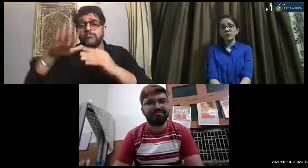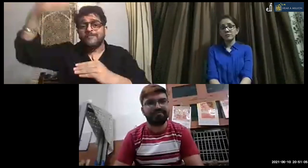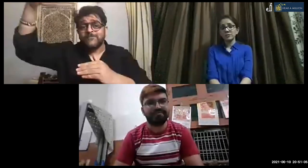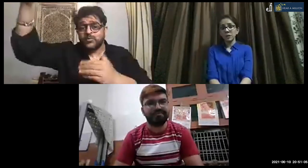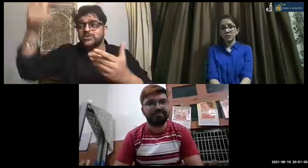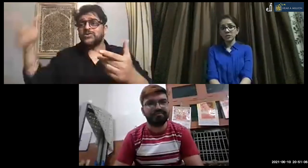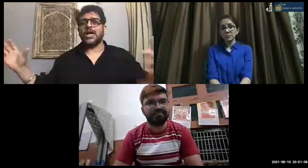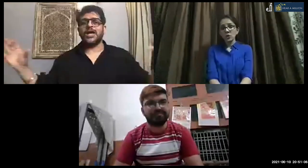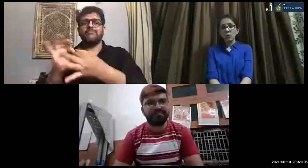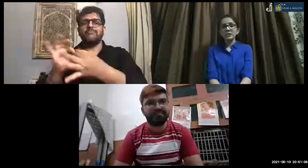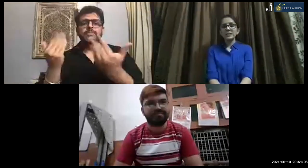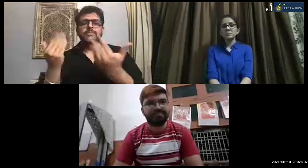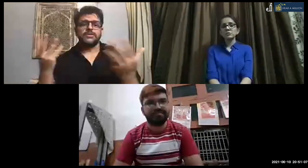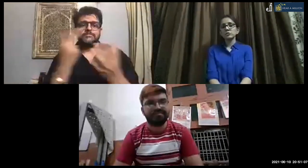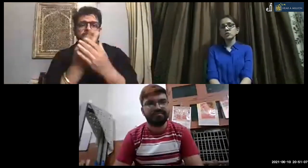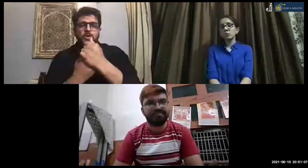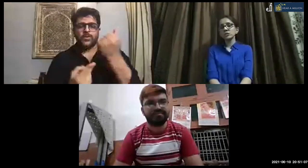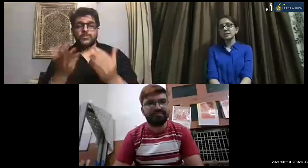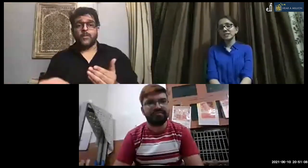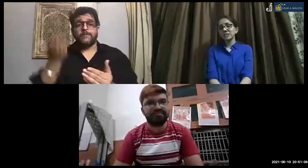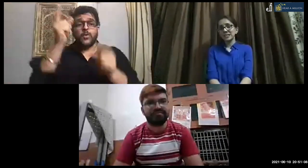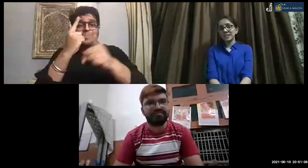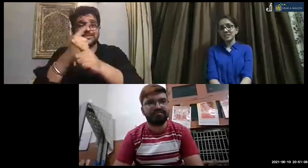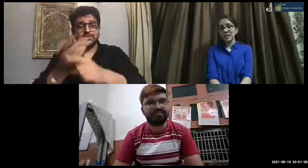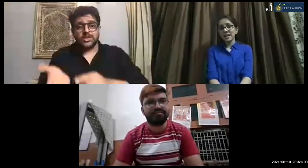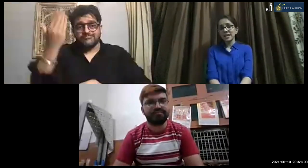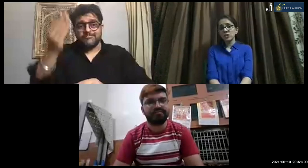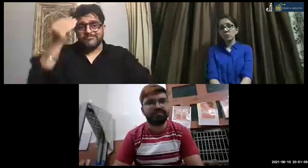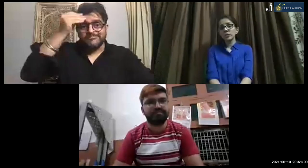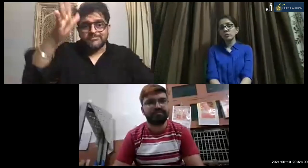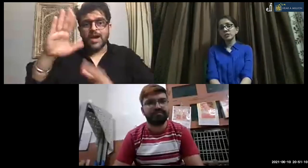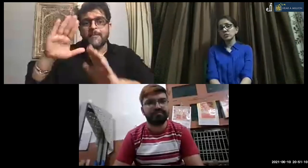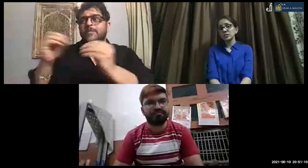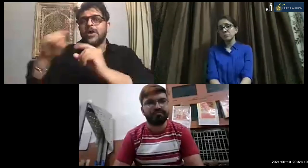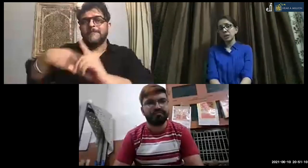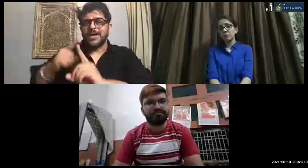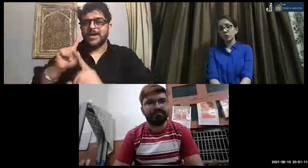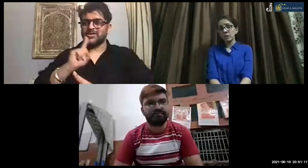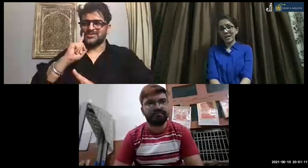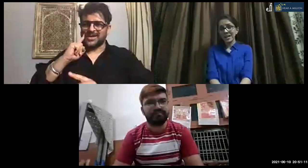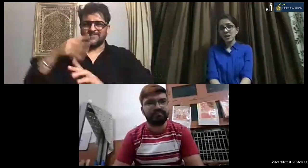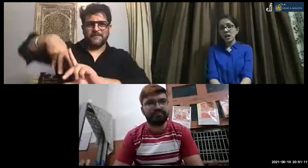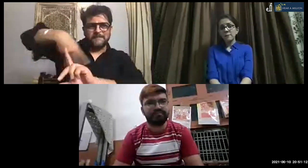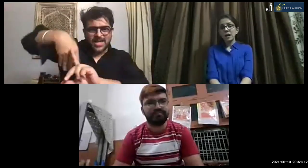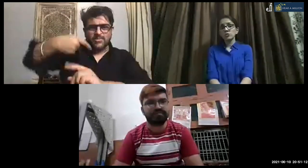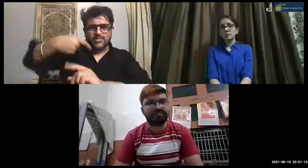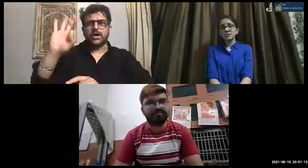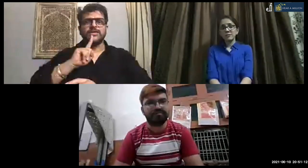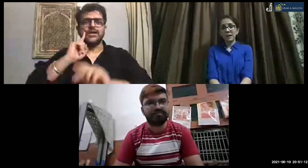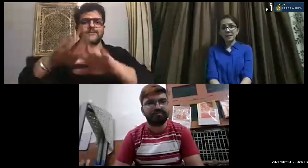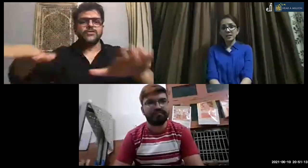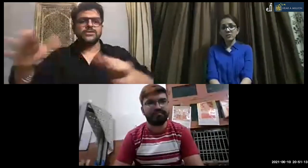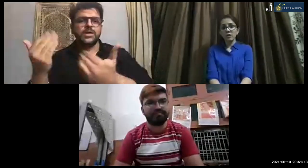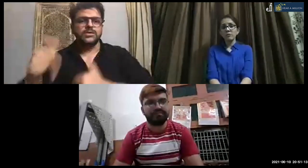and be confident about it. Hopefully in the future, both the things can be connected, and more teachers can become more aware about the